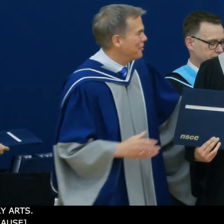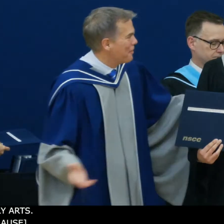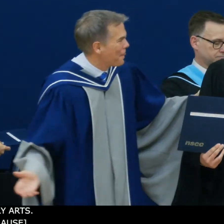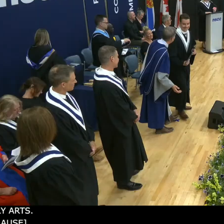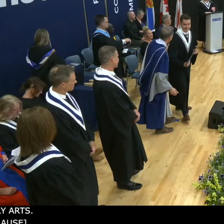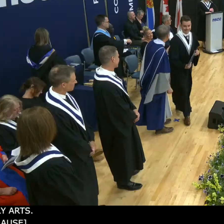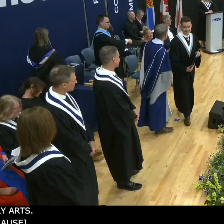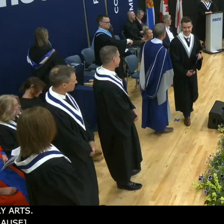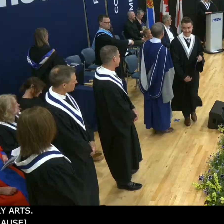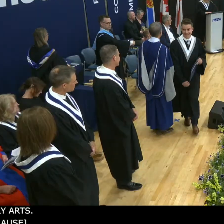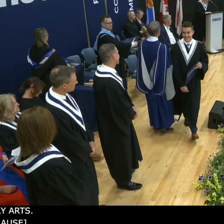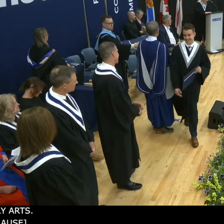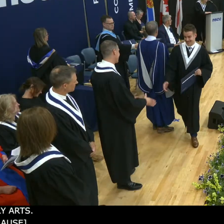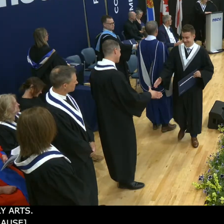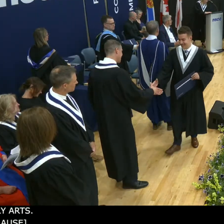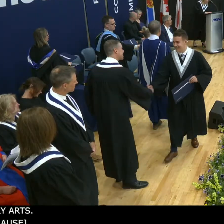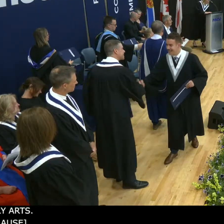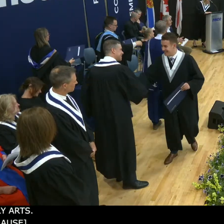Zachary Vidito.